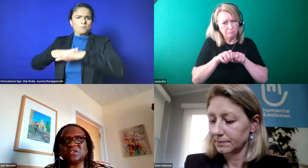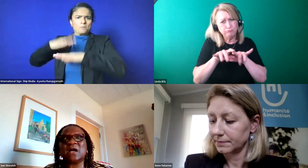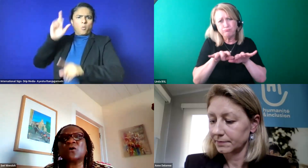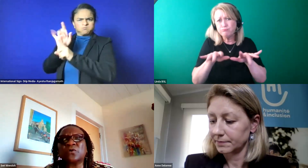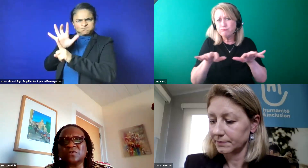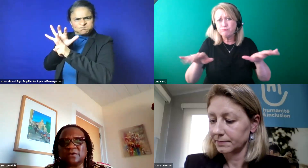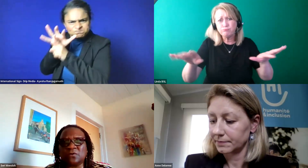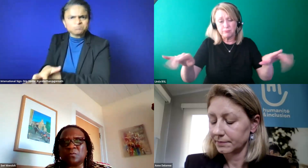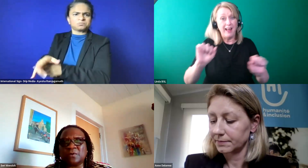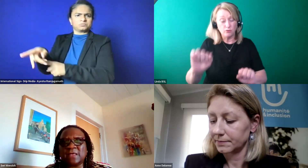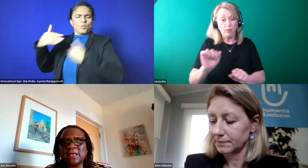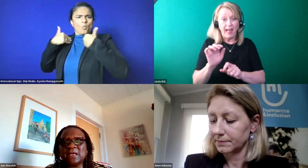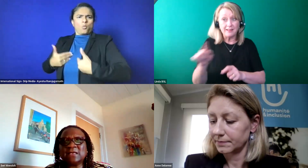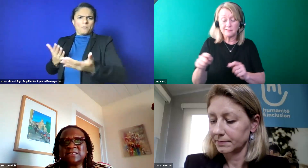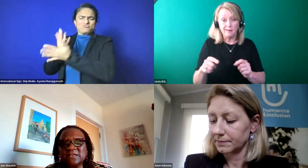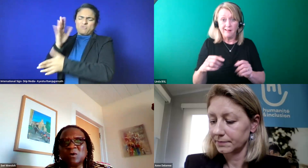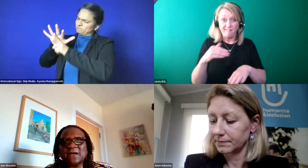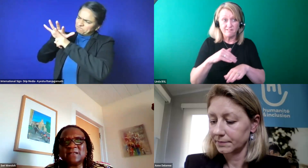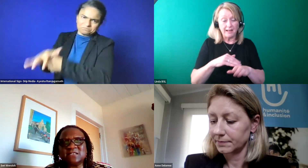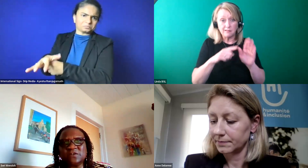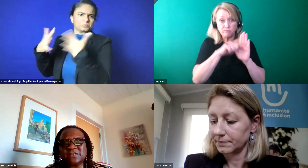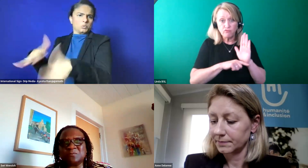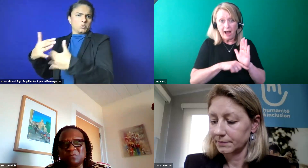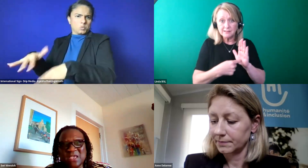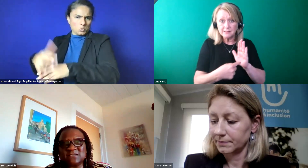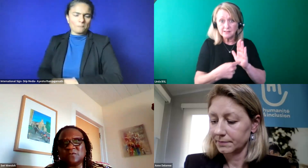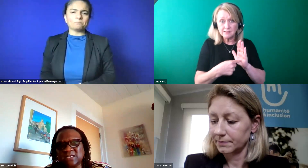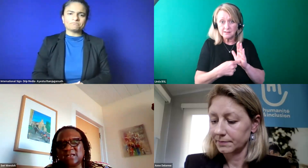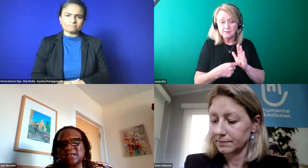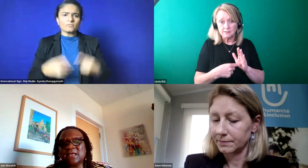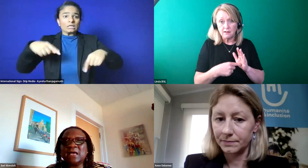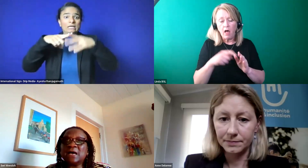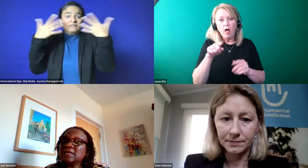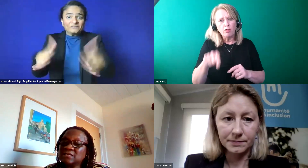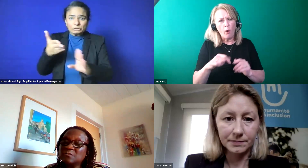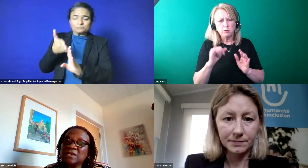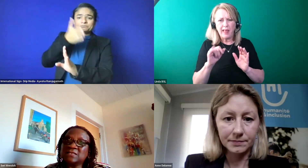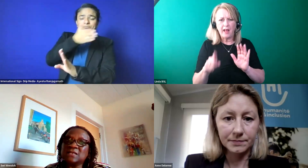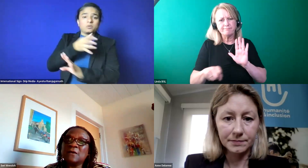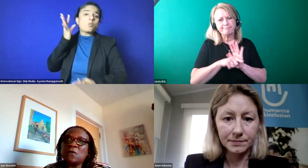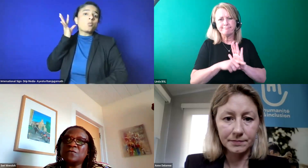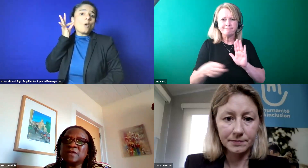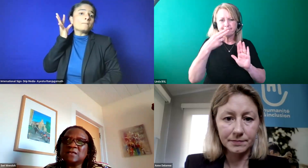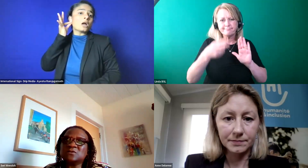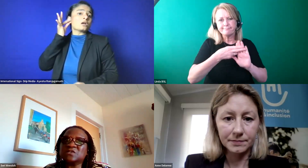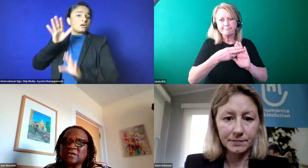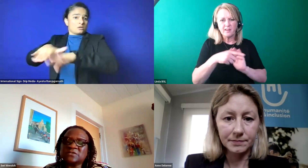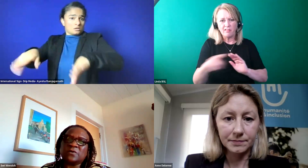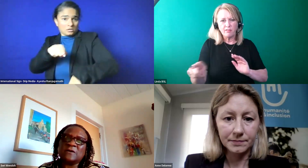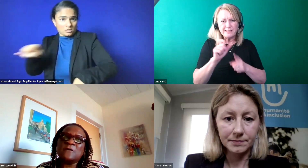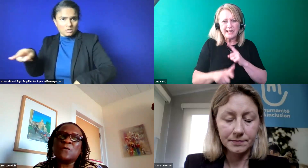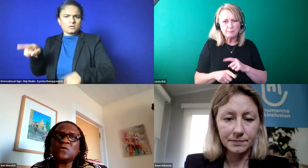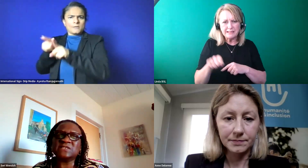rights violation across the globe. Stigma and stereotypes based on gender and disability often lead